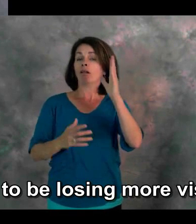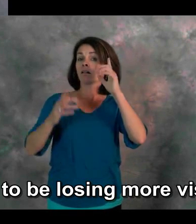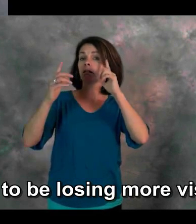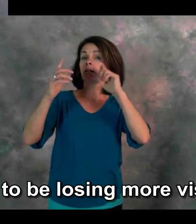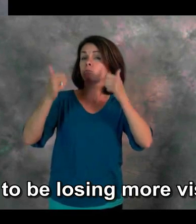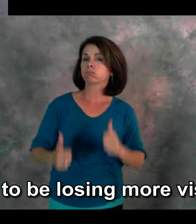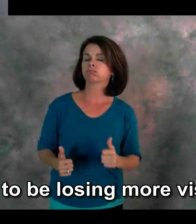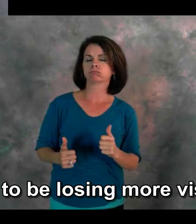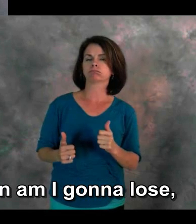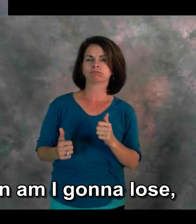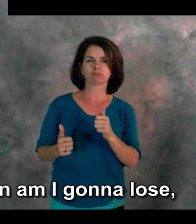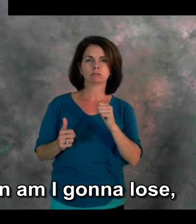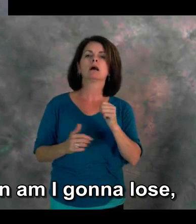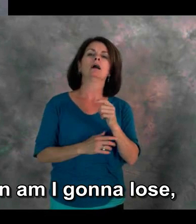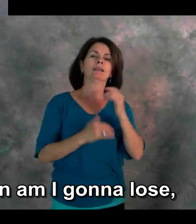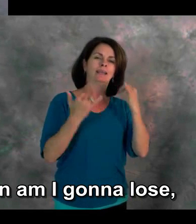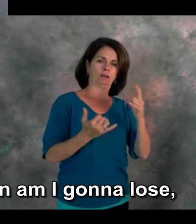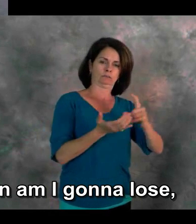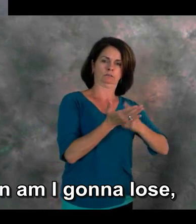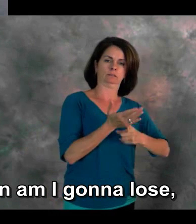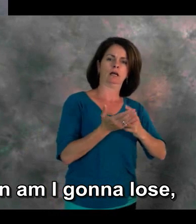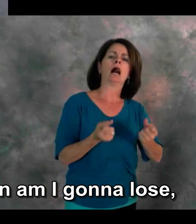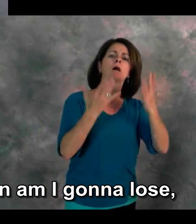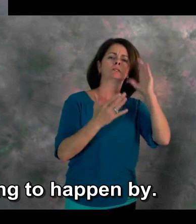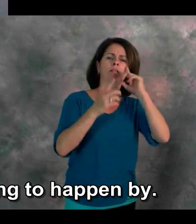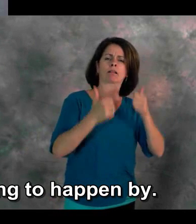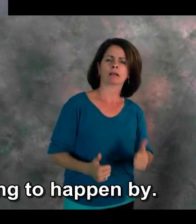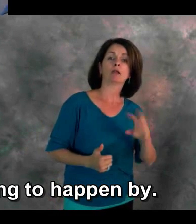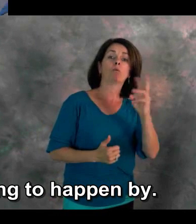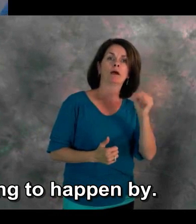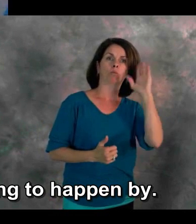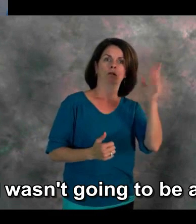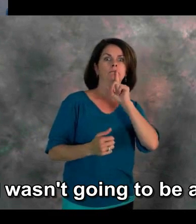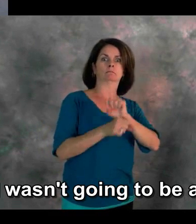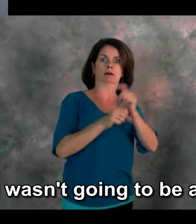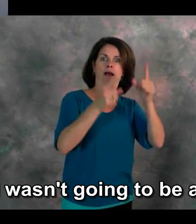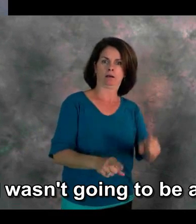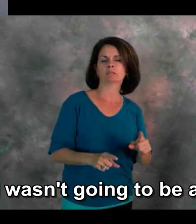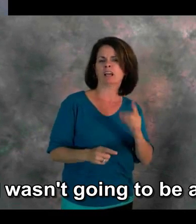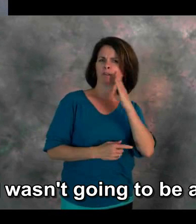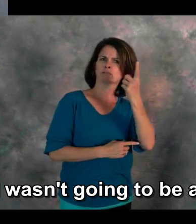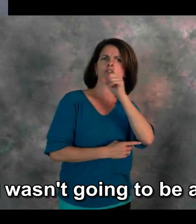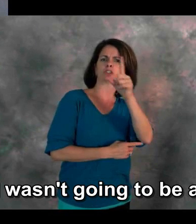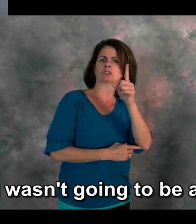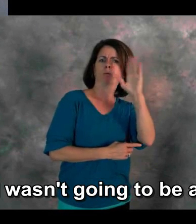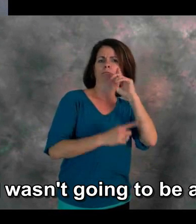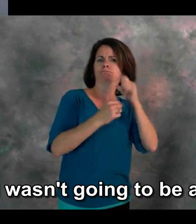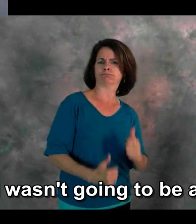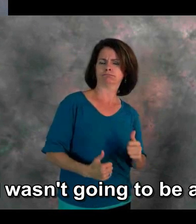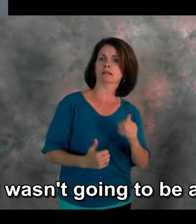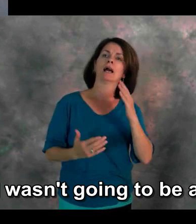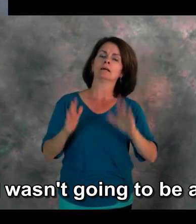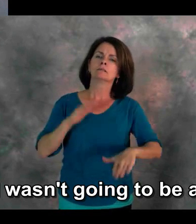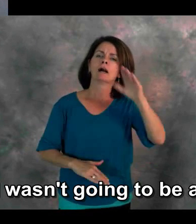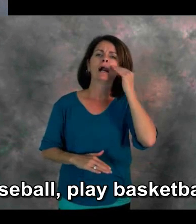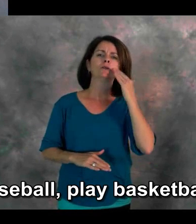going to be lose more vision. It was, you know, how much vision am I going to lose, and when is it going to happen by? So, growing up, I knew that